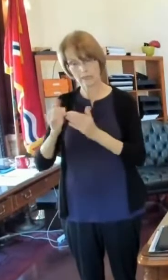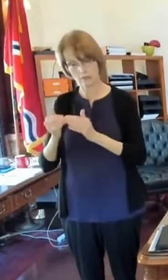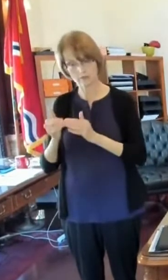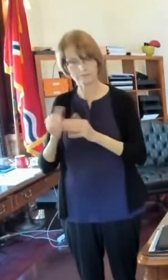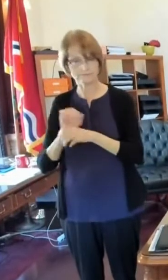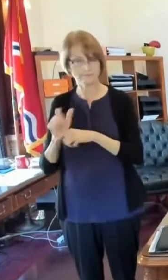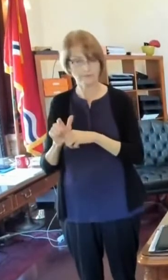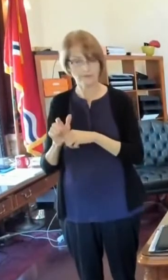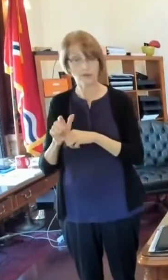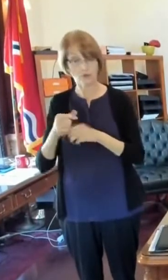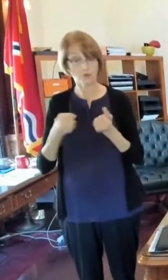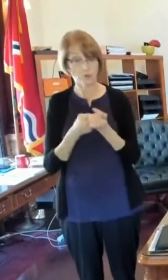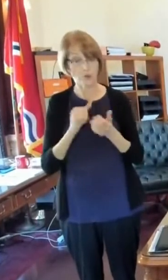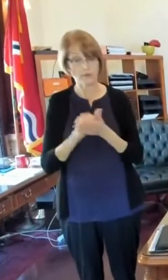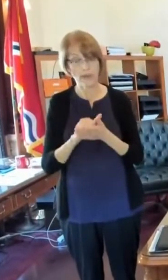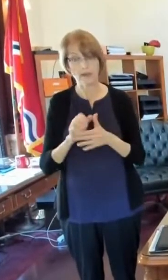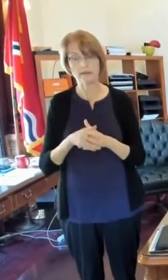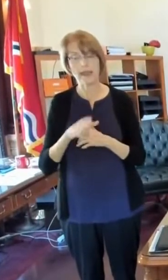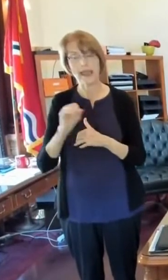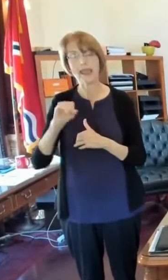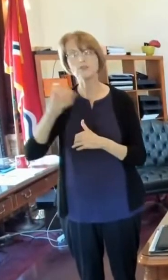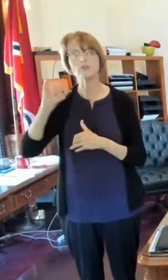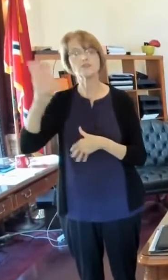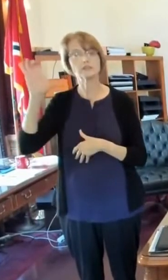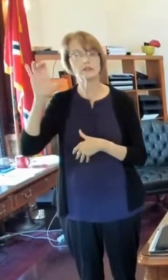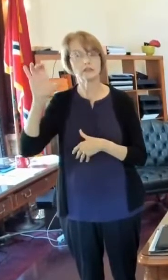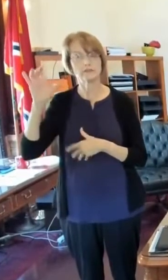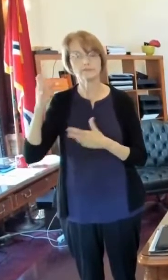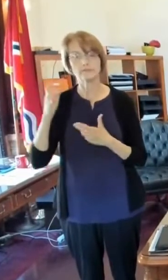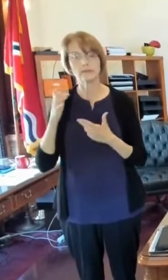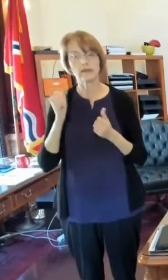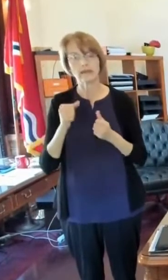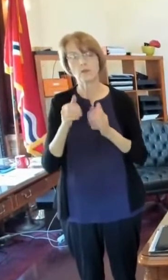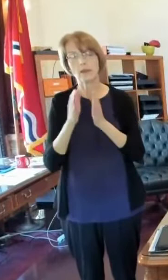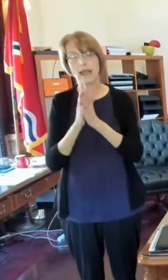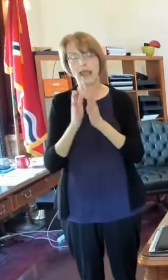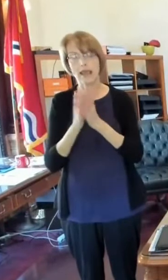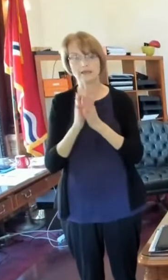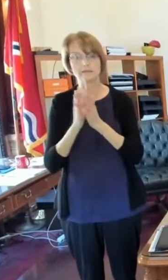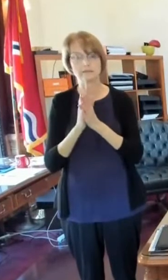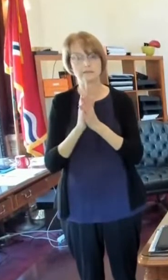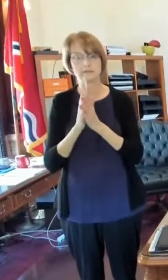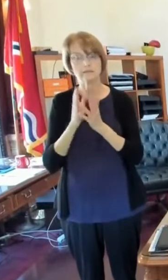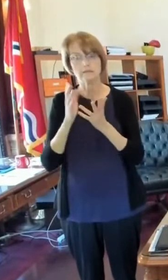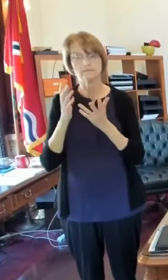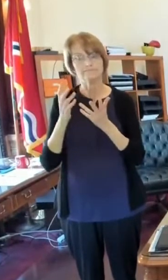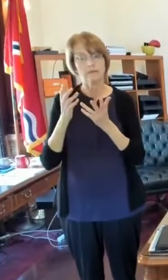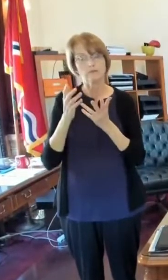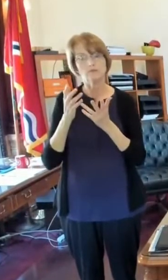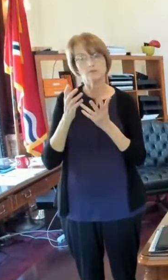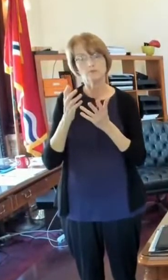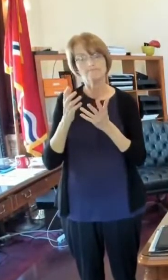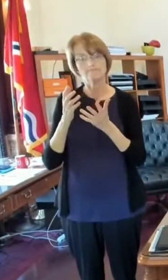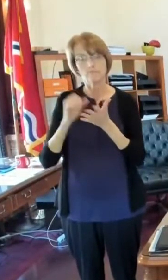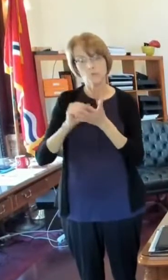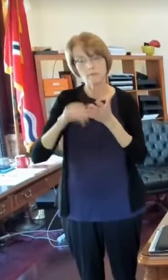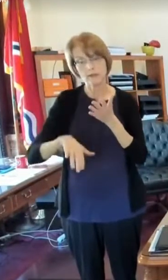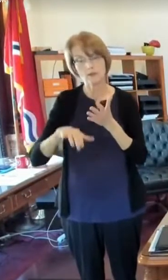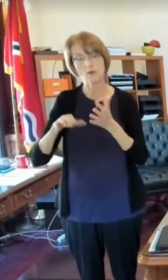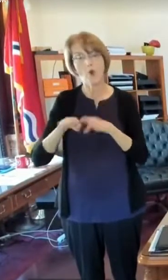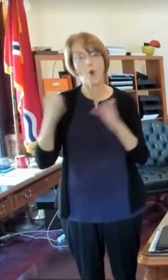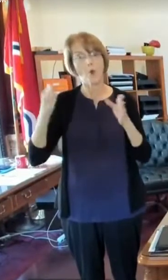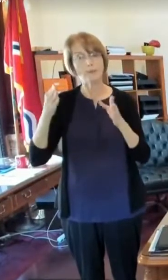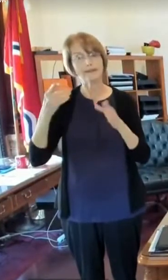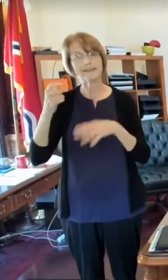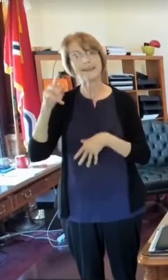question, though, is can you also ask MoLeg to repeal the 2017 open carry law so that our young kids are not legally able to